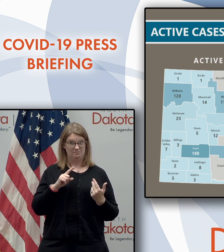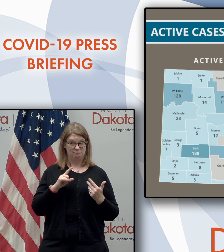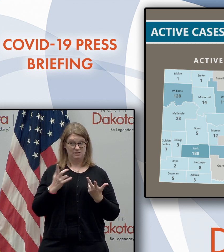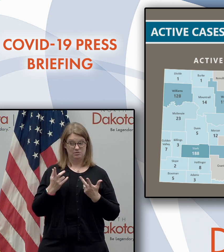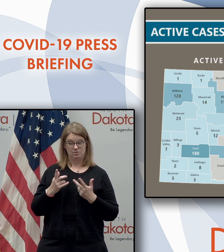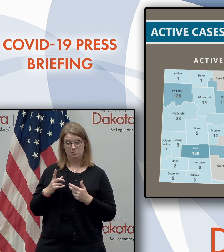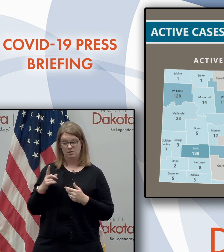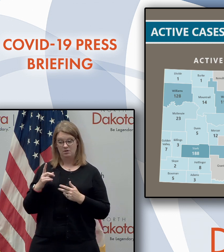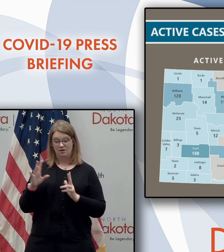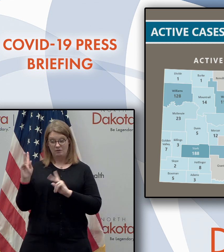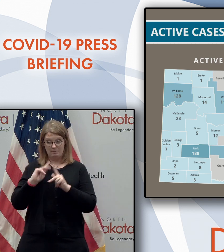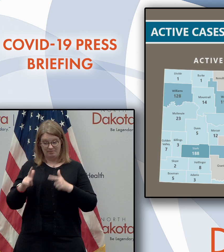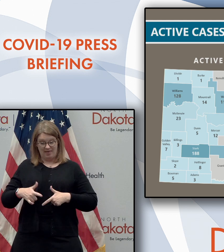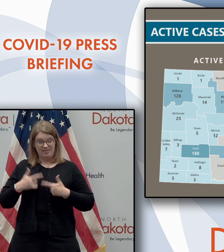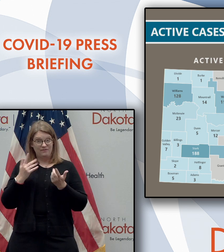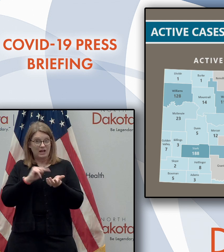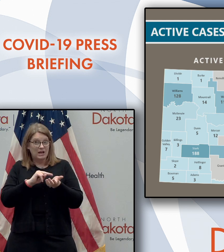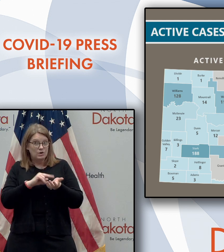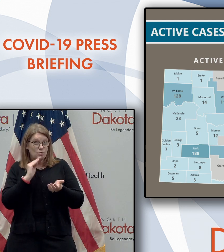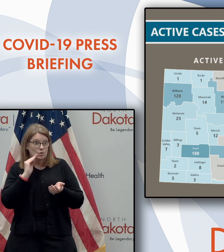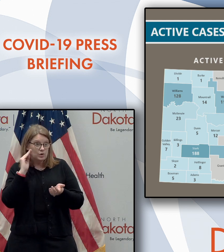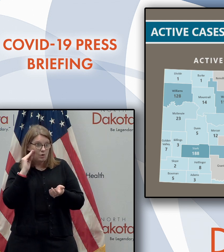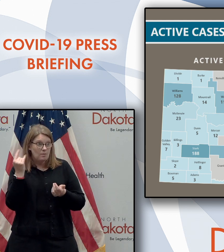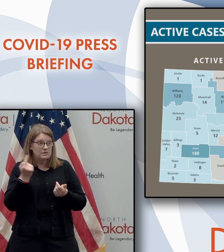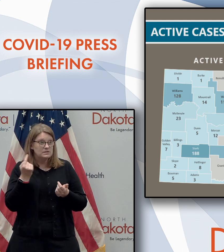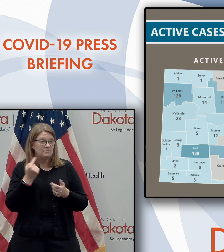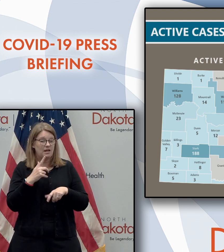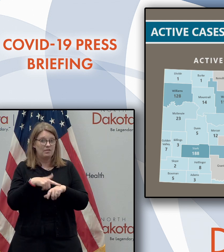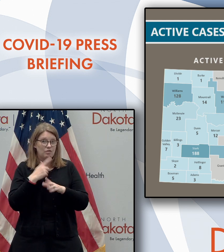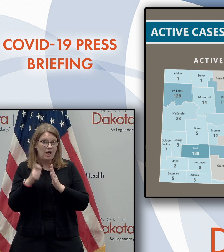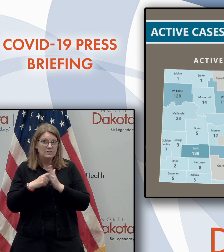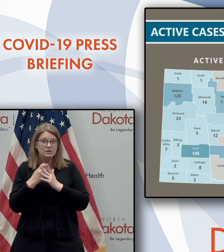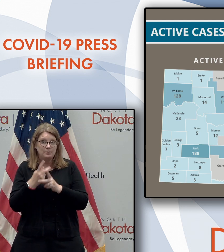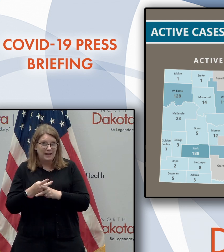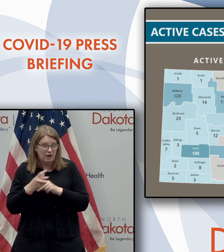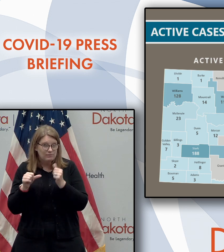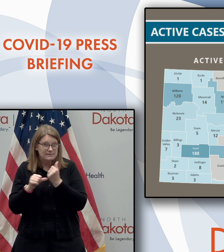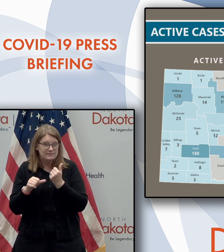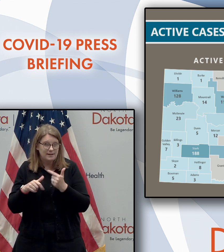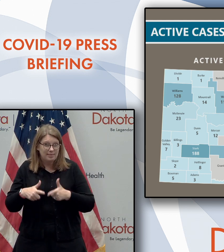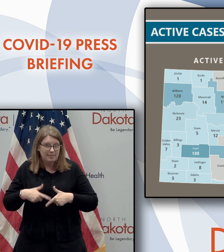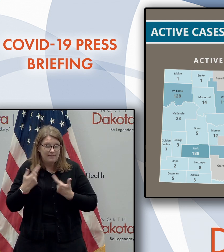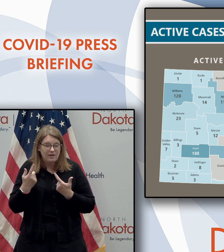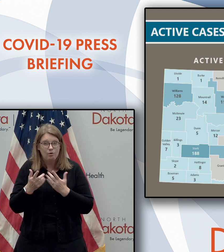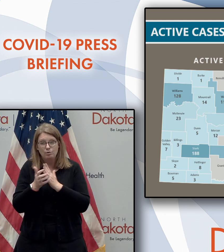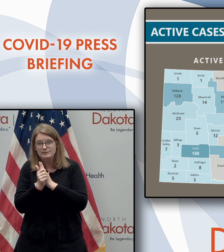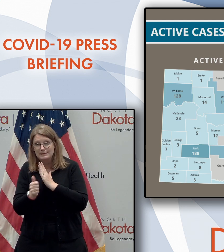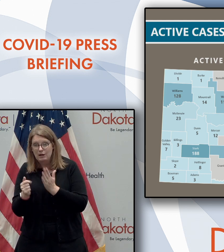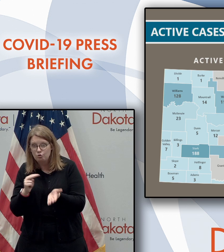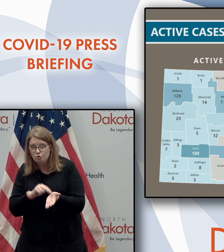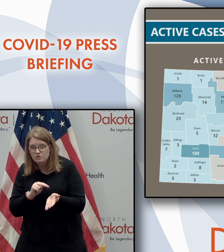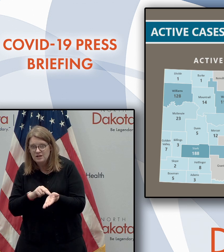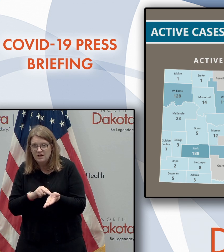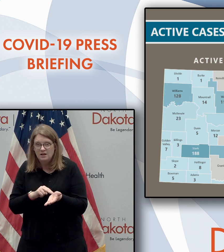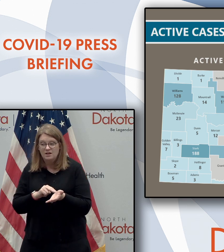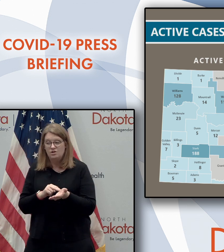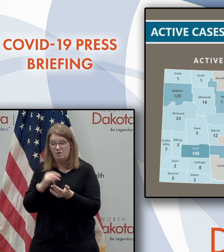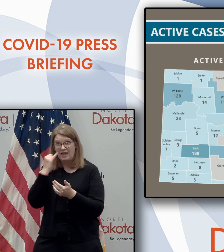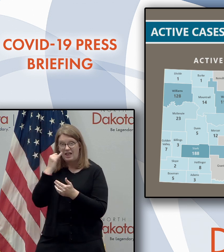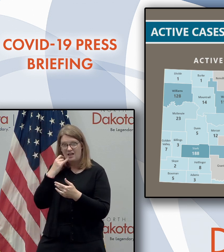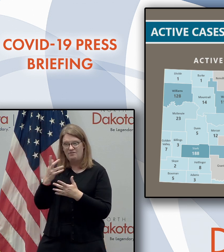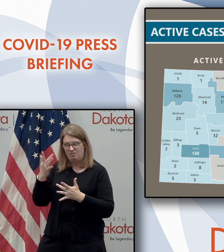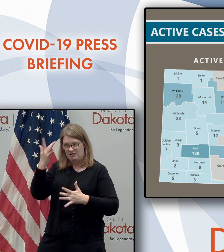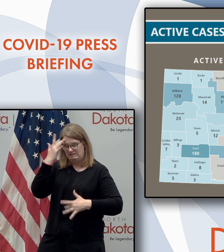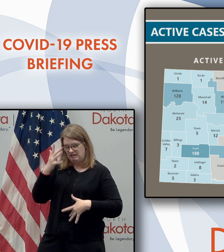that might be in congregate living, such as long-term care, assisted living, or skilled nursing, then again,